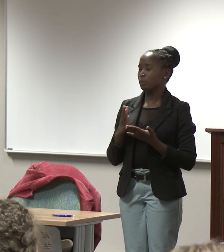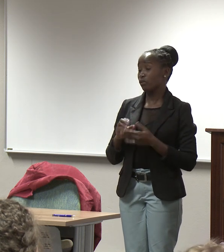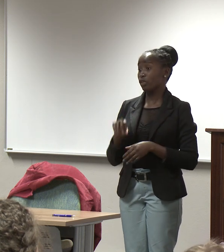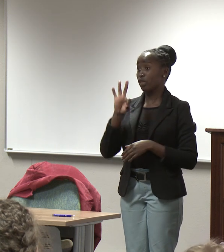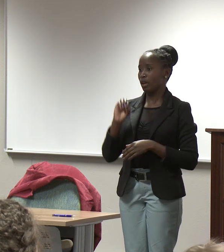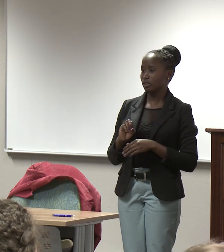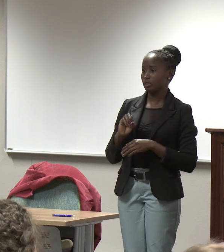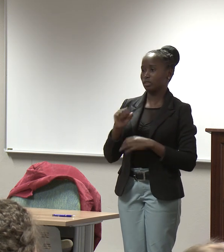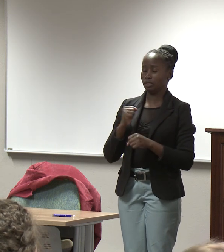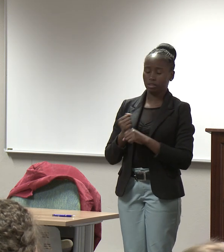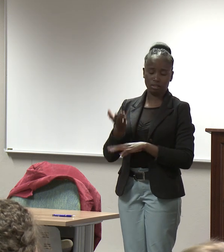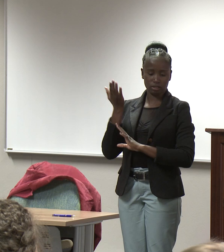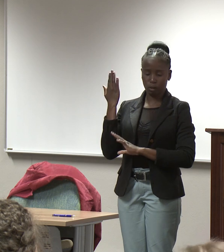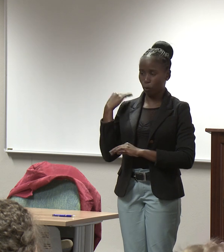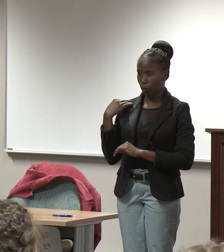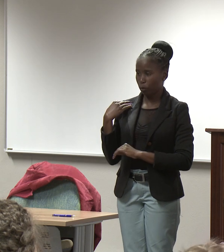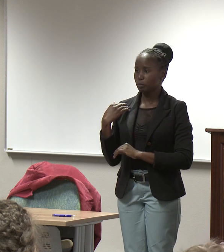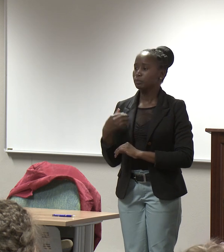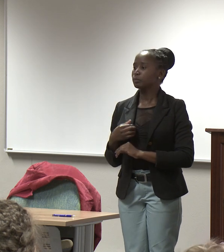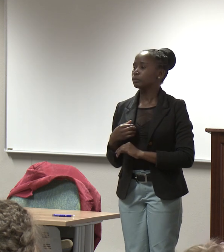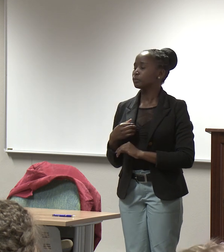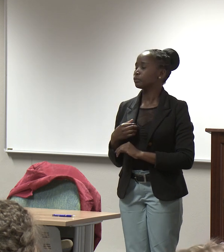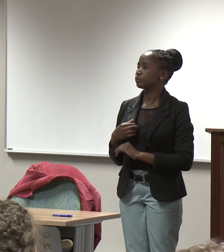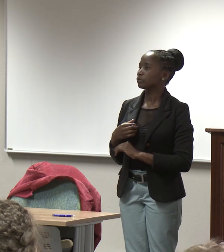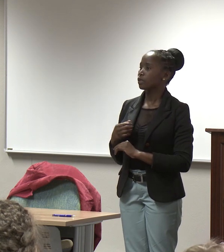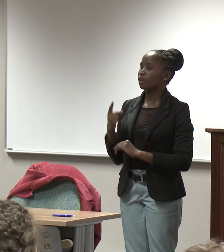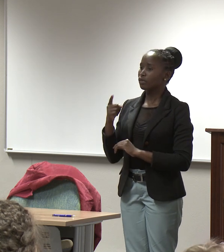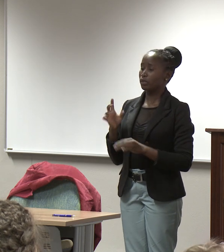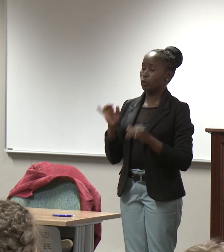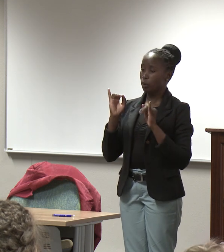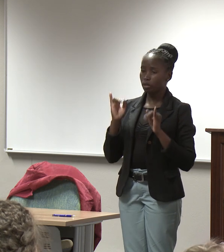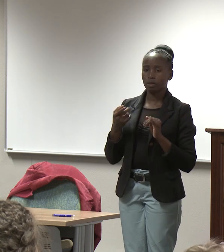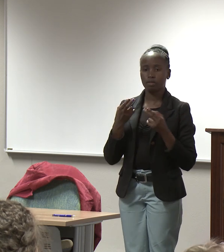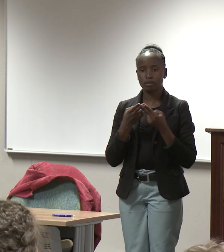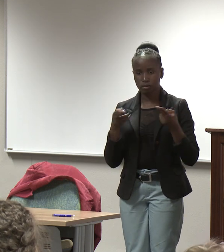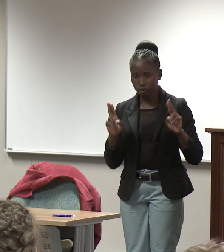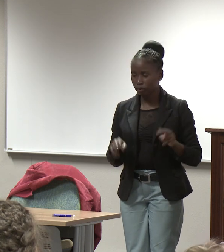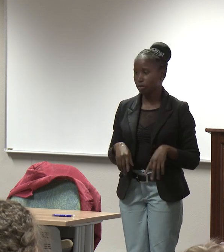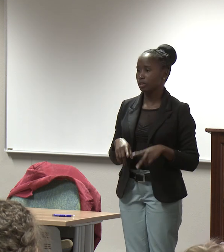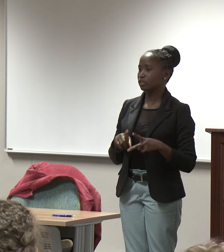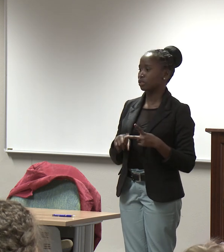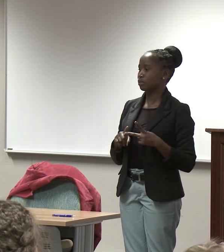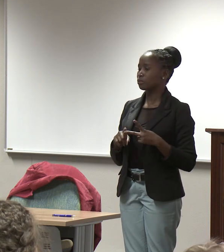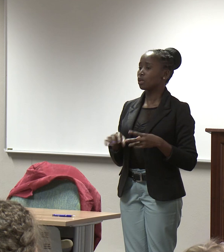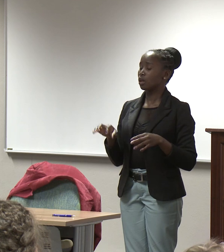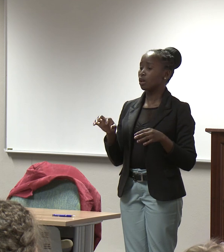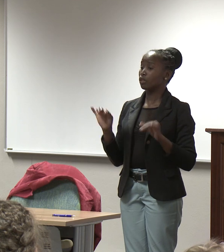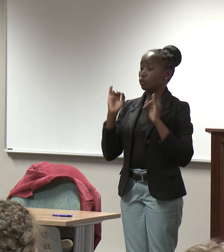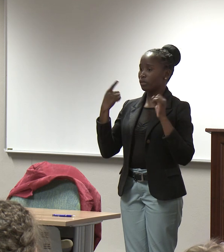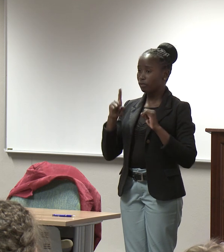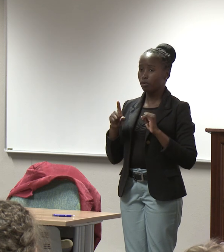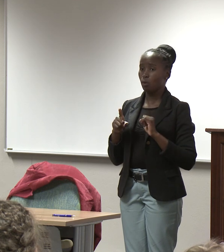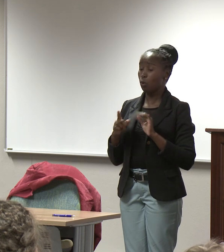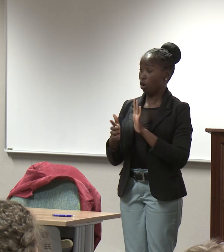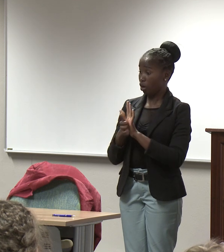I identified three major crises of the university: the crisis of legitimacy, the crisis of hegemony, and the